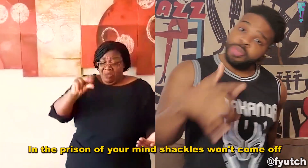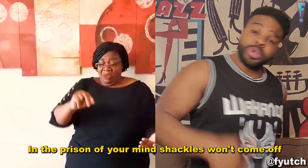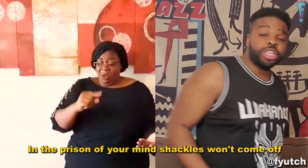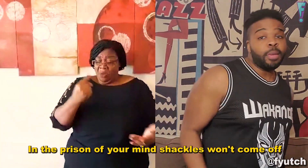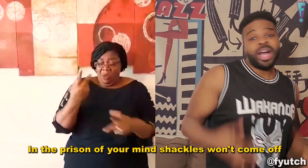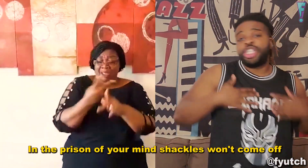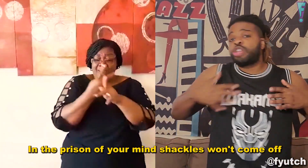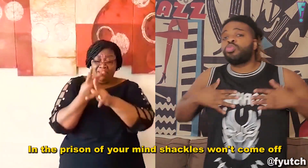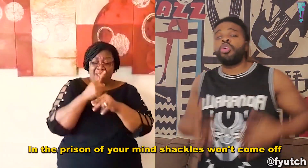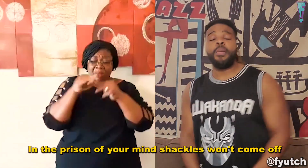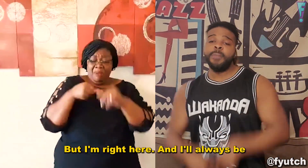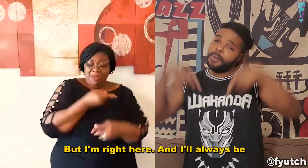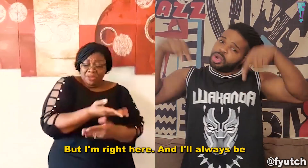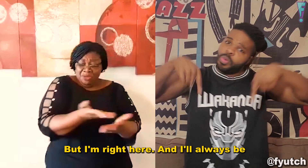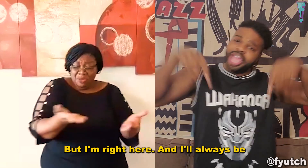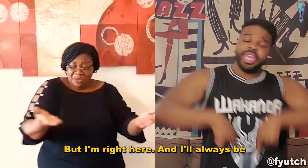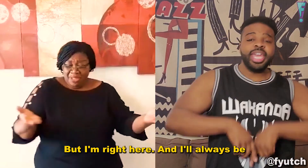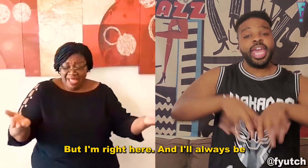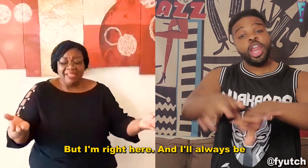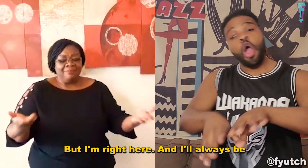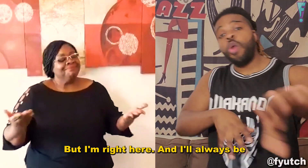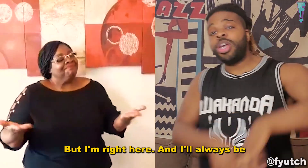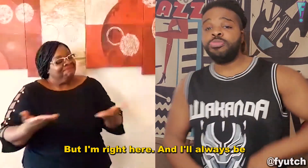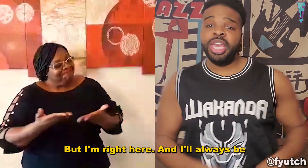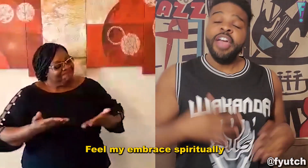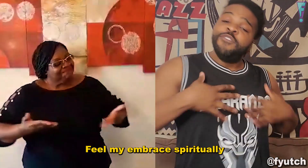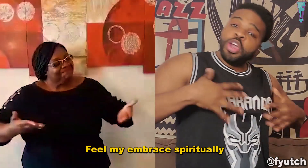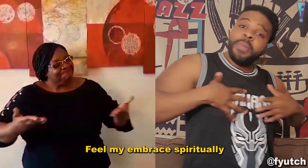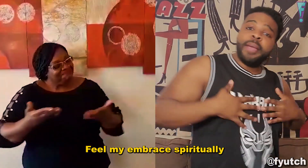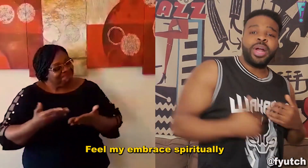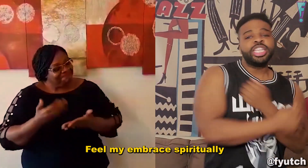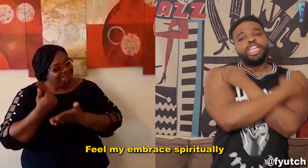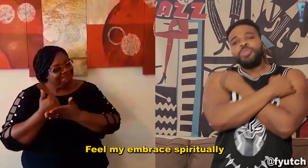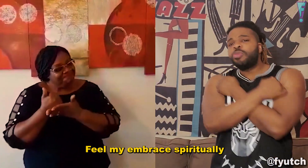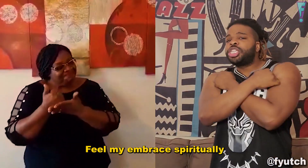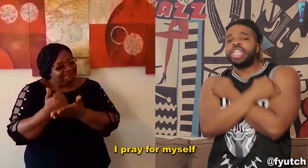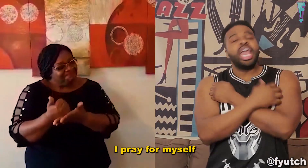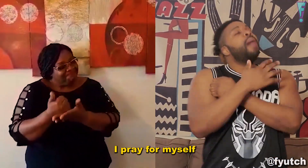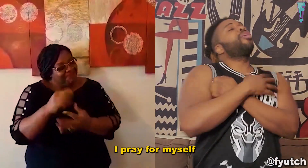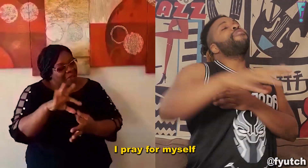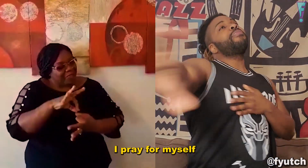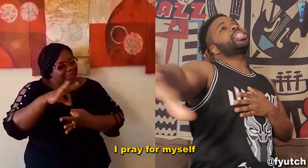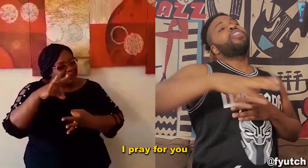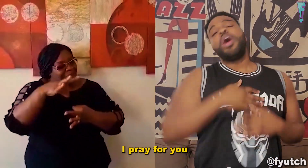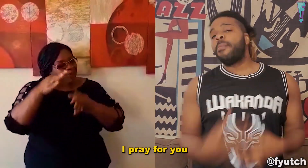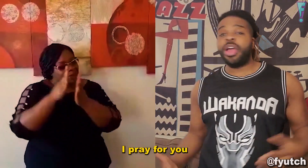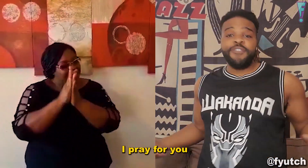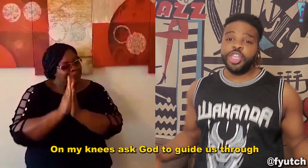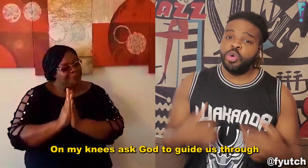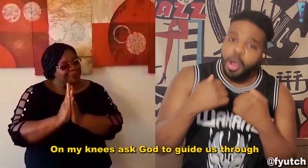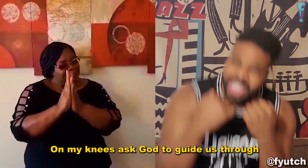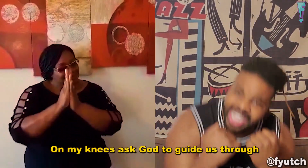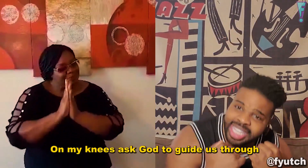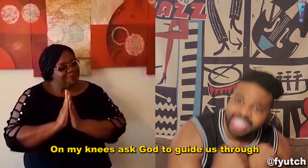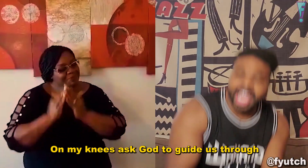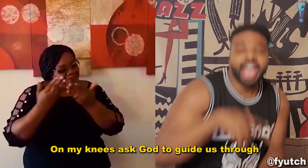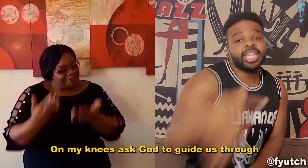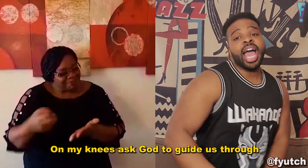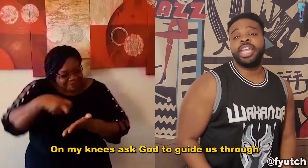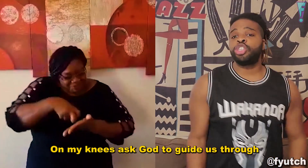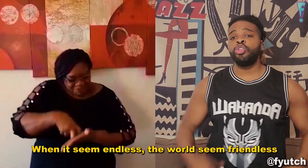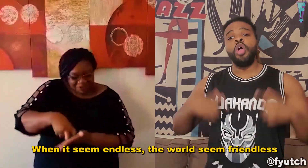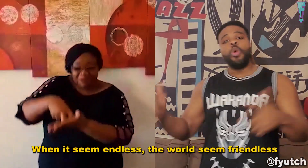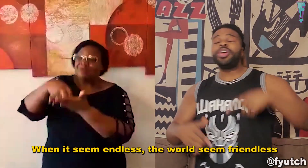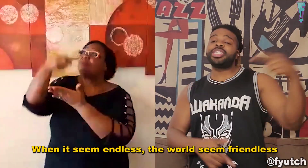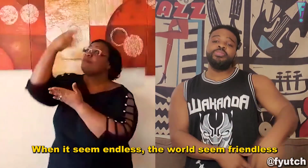your thoughts in the prison of your mind, shackles won't come off. But I'm right here and I always be. Feel my embrace spiritually. I pray for myself, I pray for you. On my knees ask God